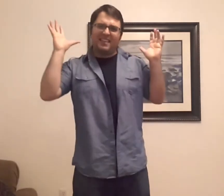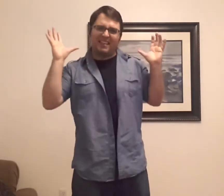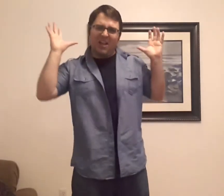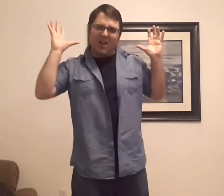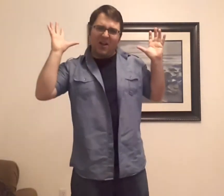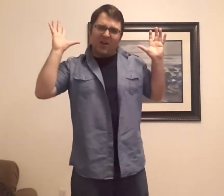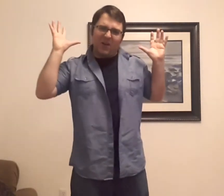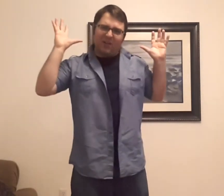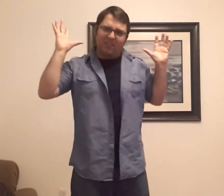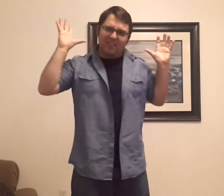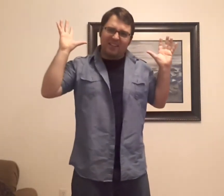holding on.